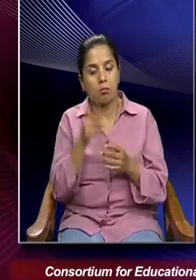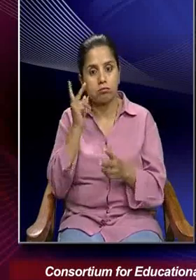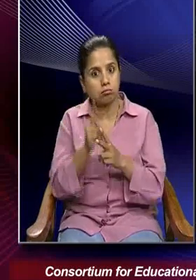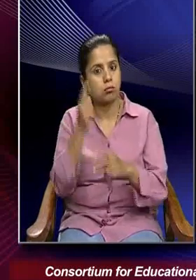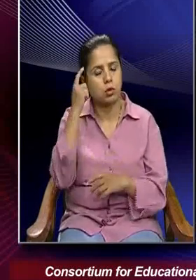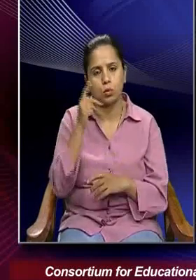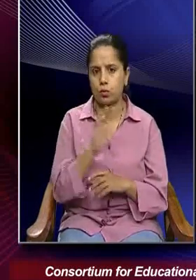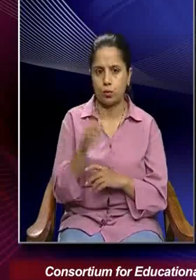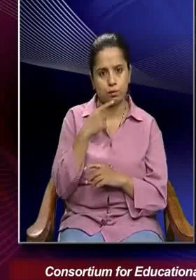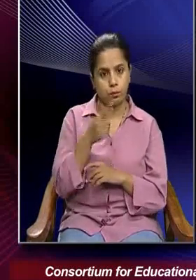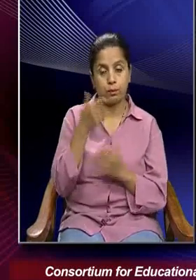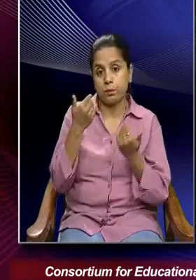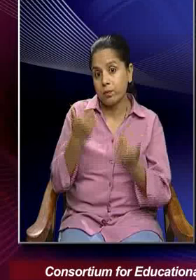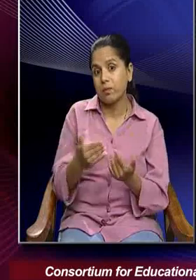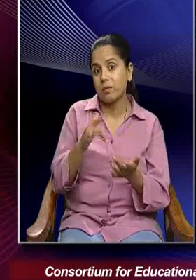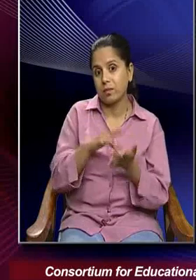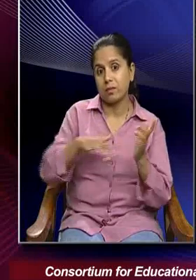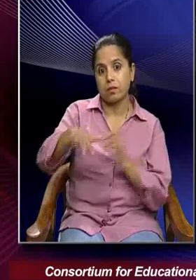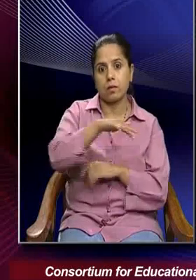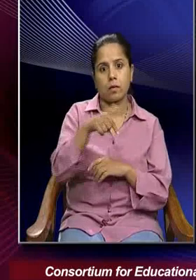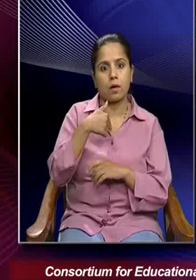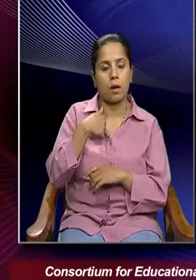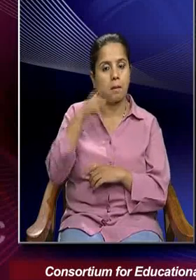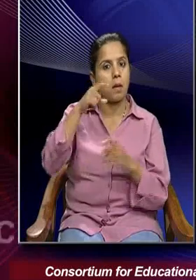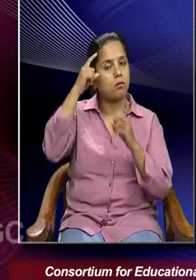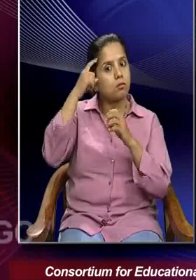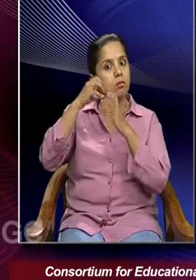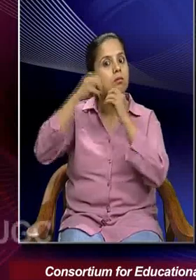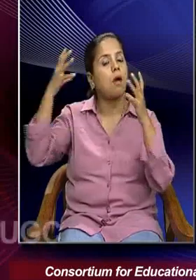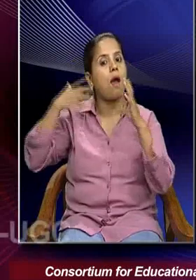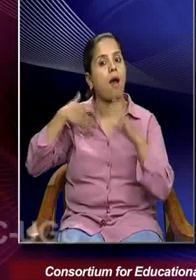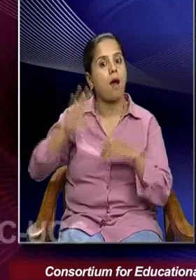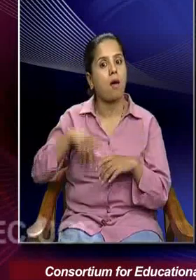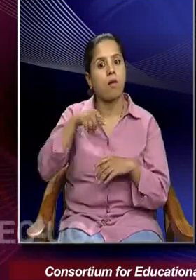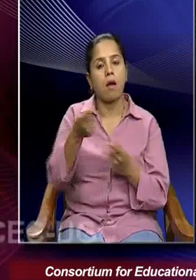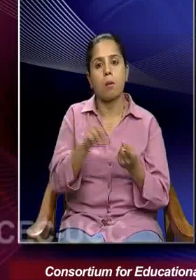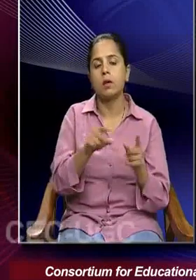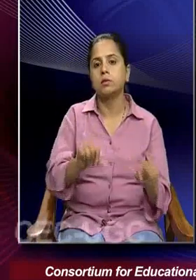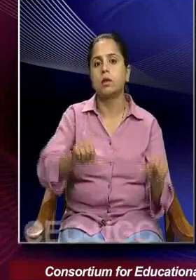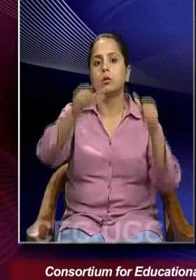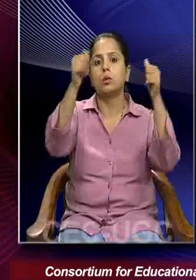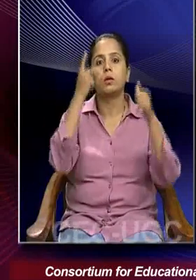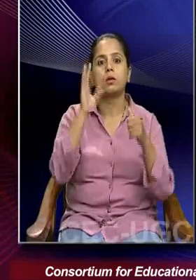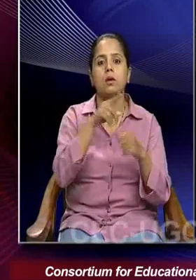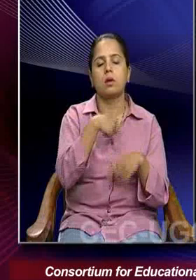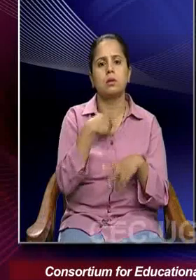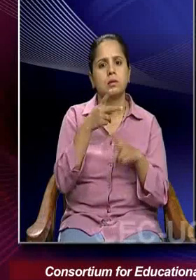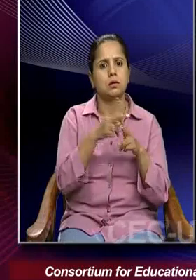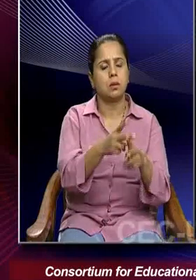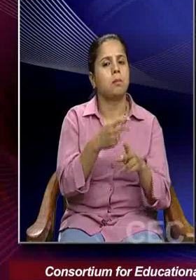In this stage, the aspirant becomes successful to remain